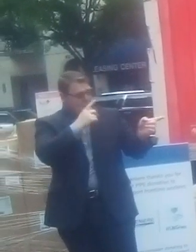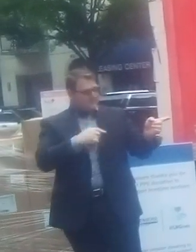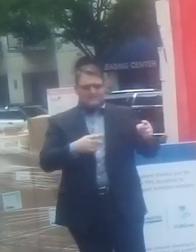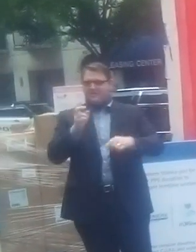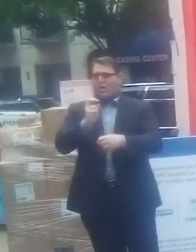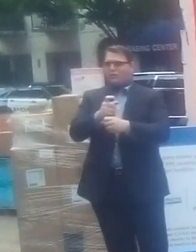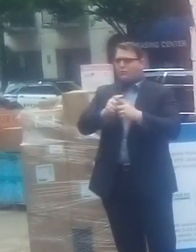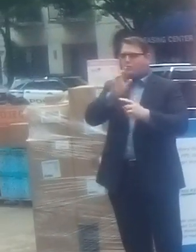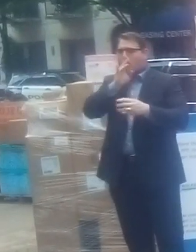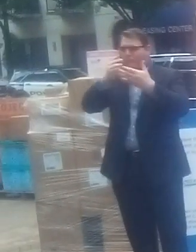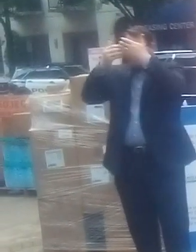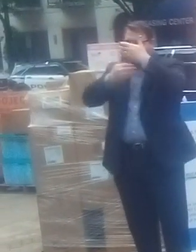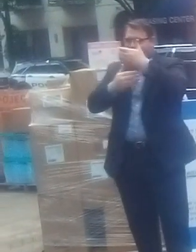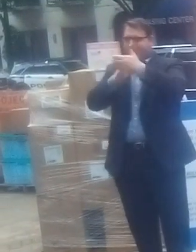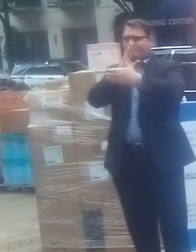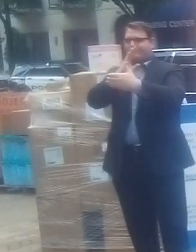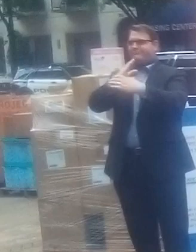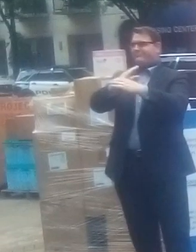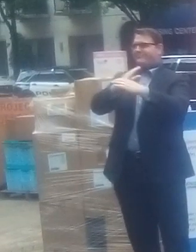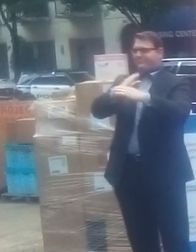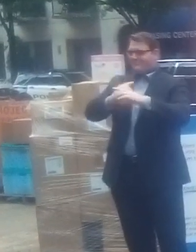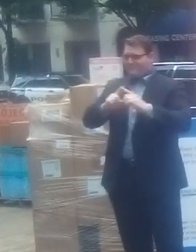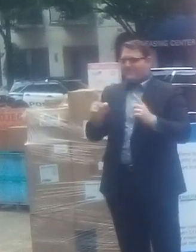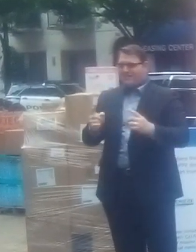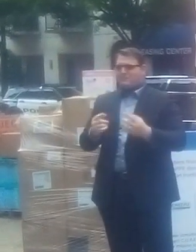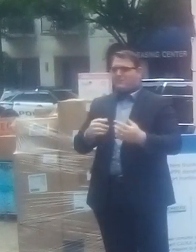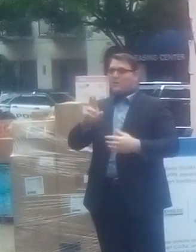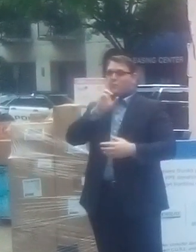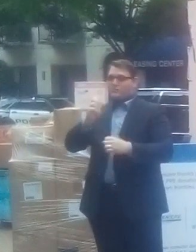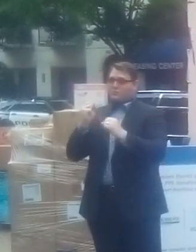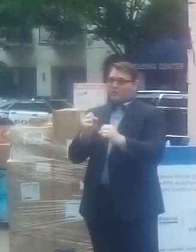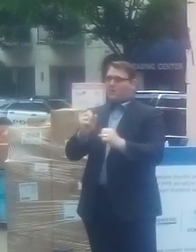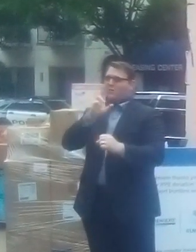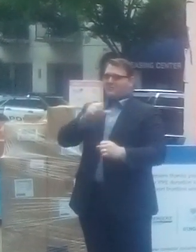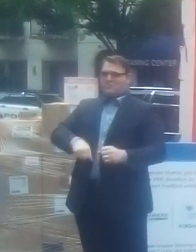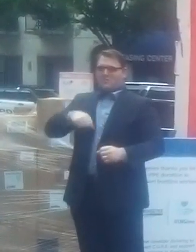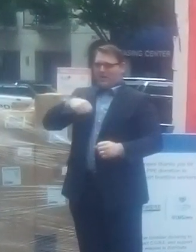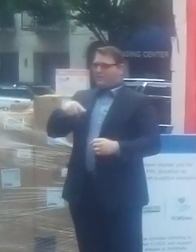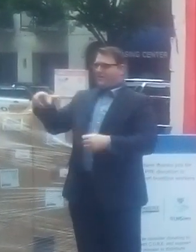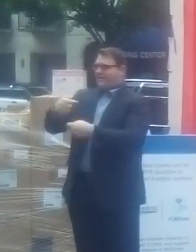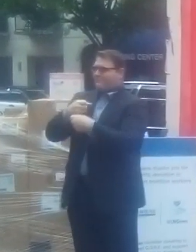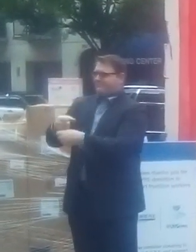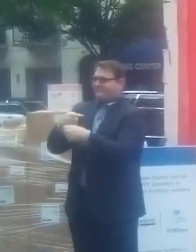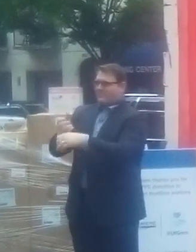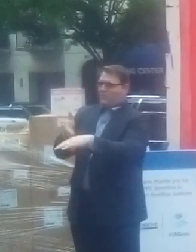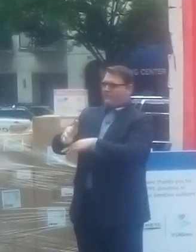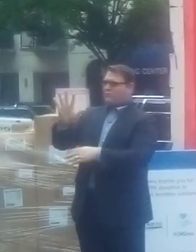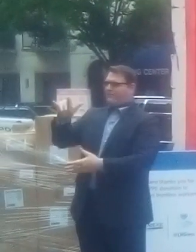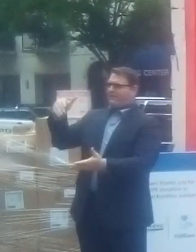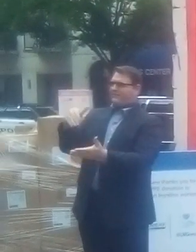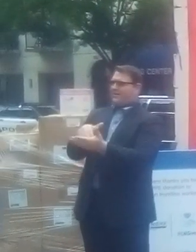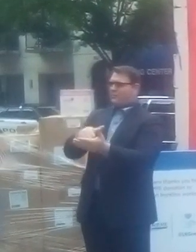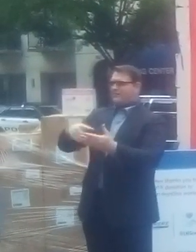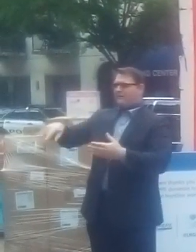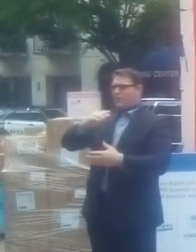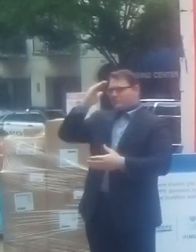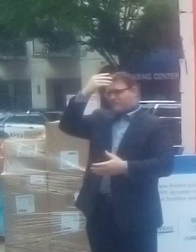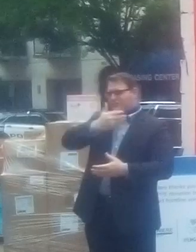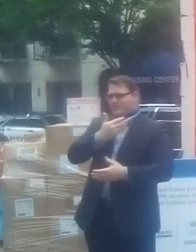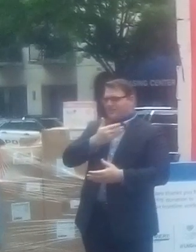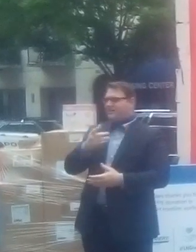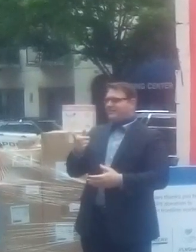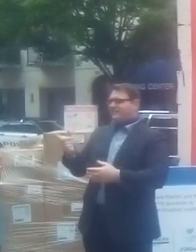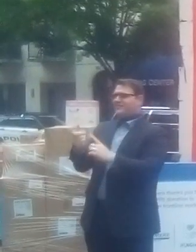masks. Houston strong, and certainly Houston proud. But they produced over 25,000 of these. He came up from Kima